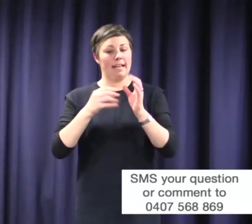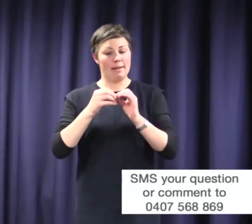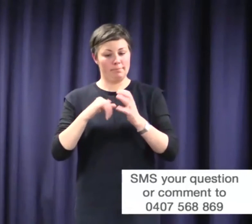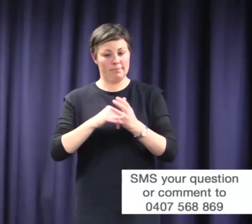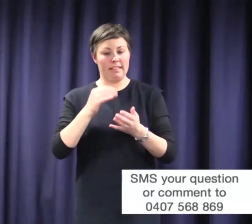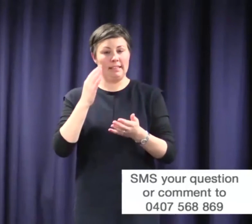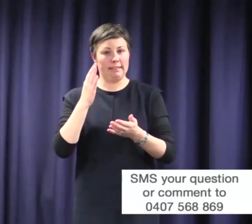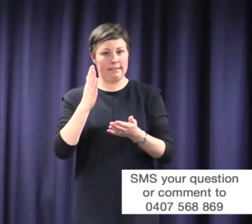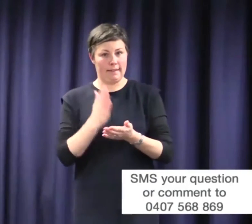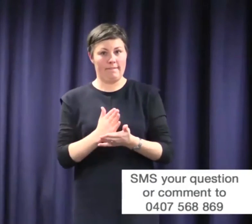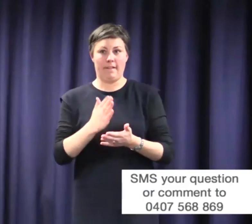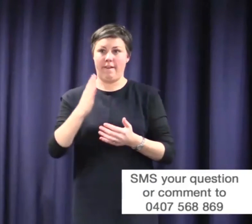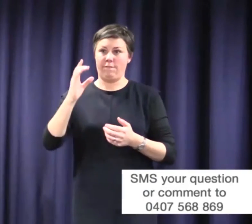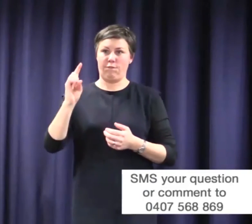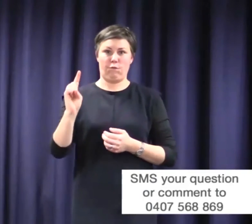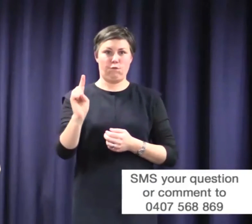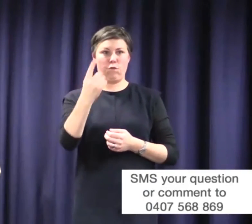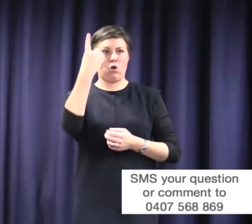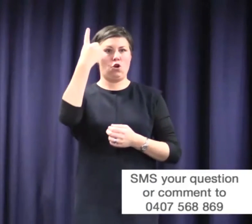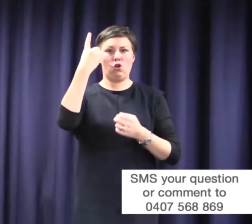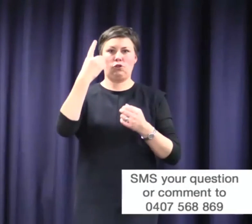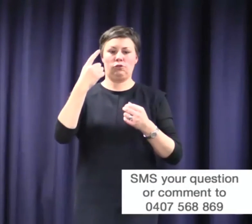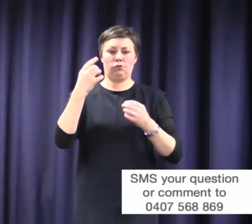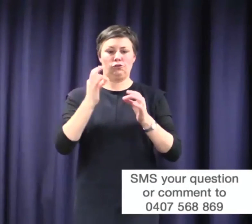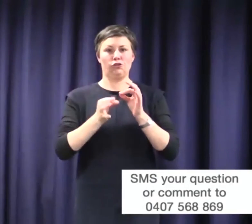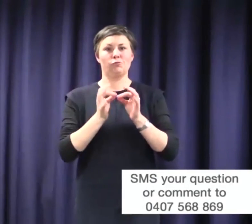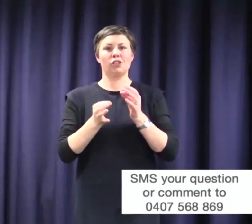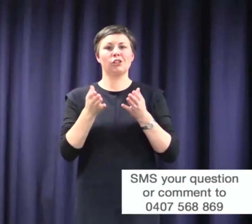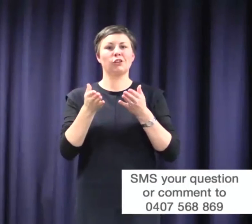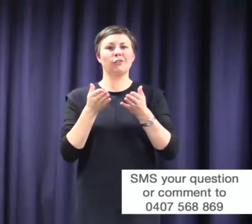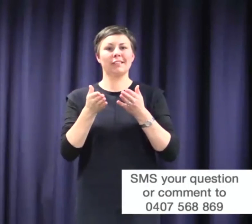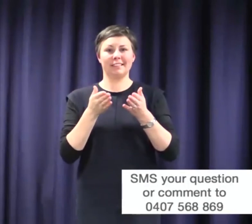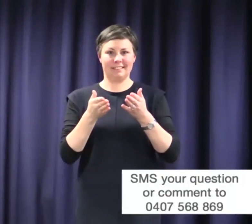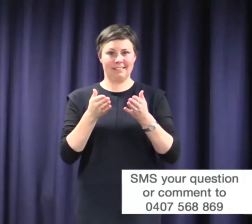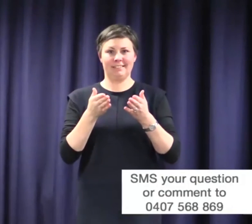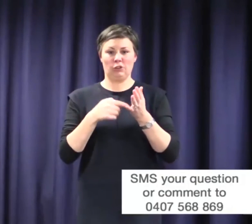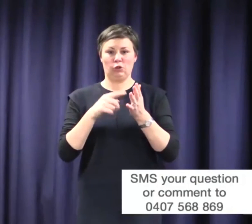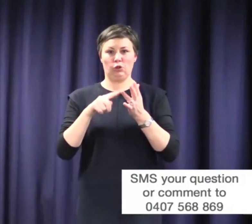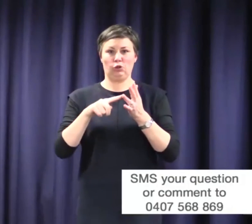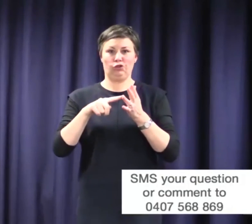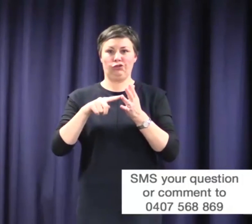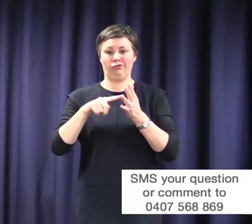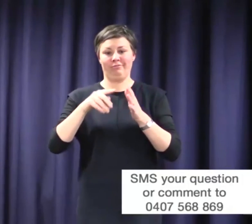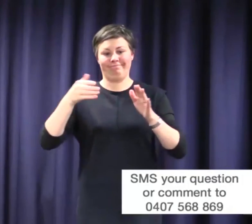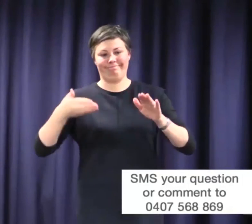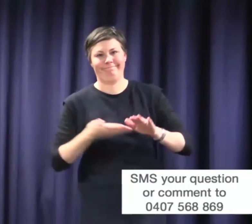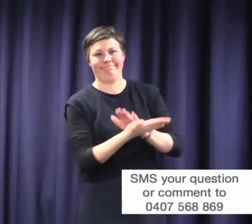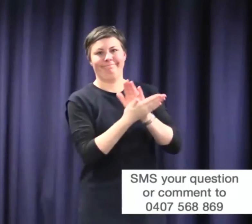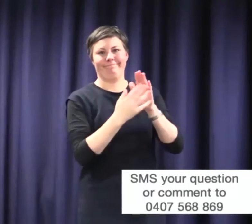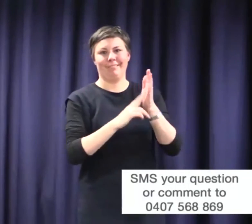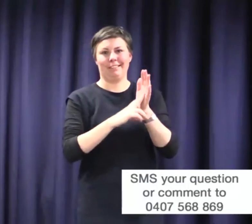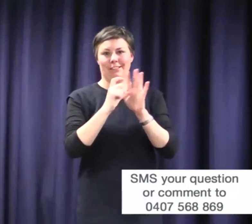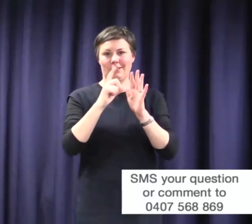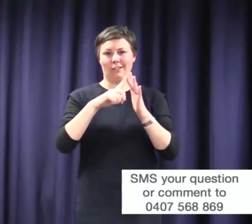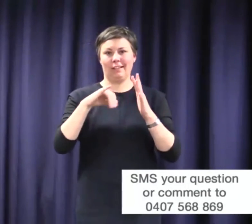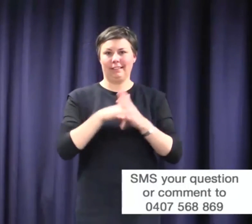NABS is the first of the interpreting services to essentially be rolled or to be looked at being rolled into